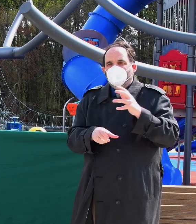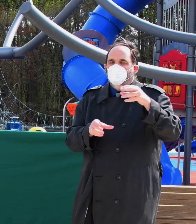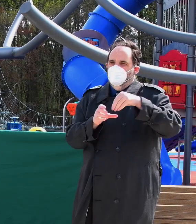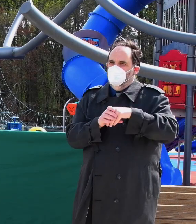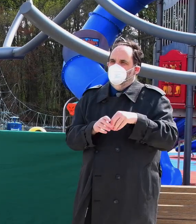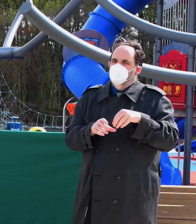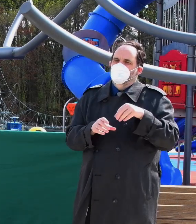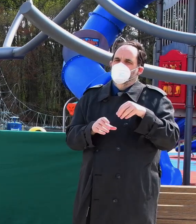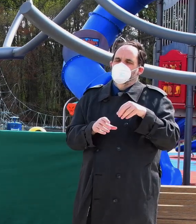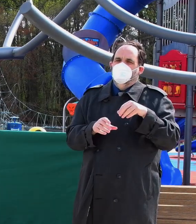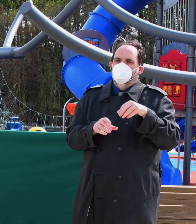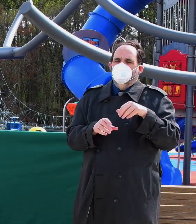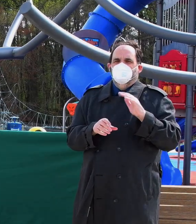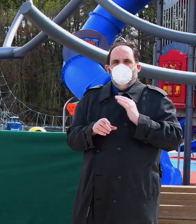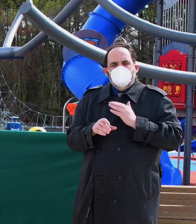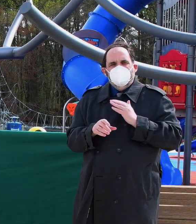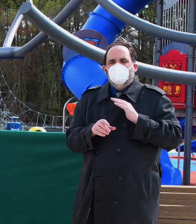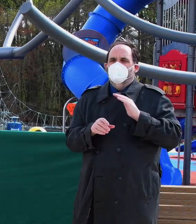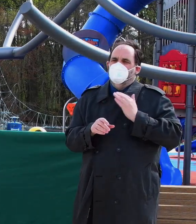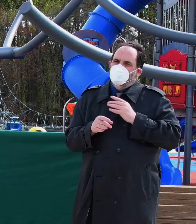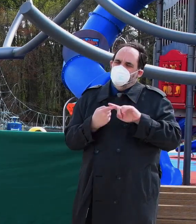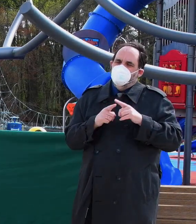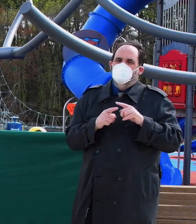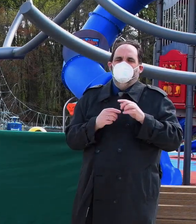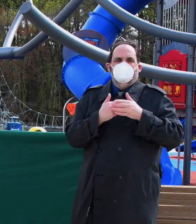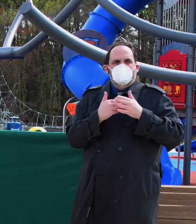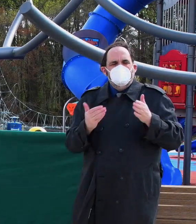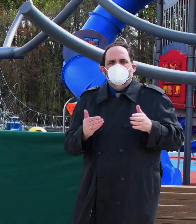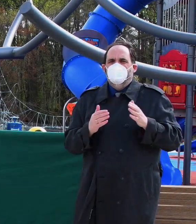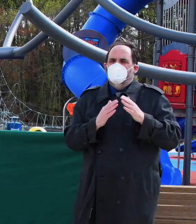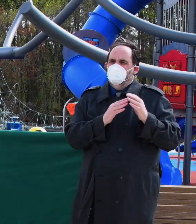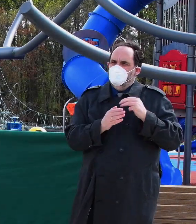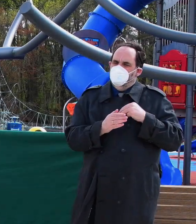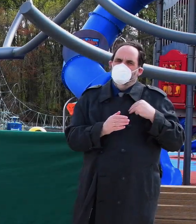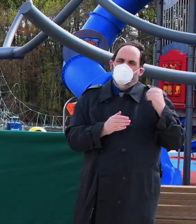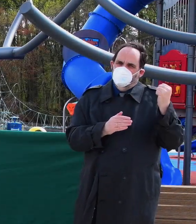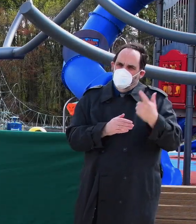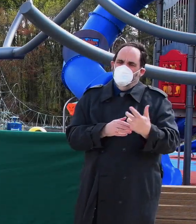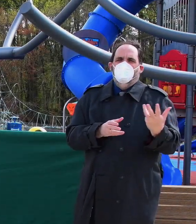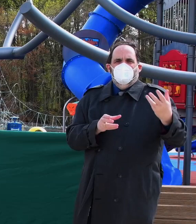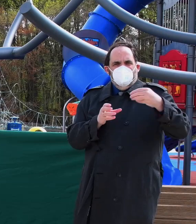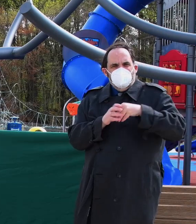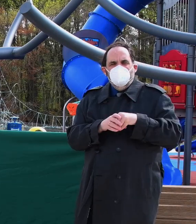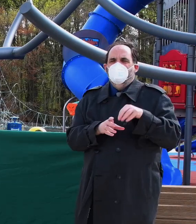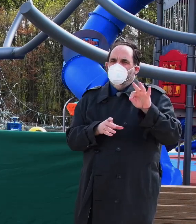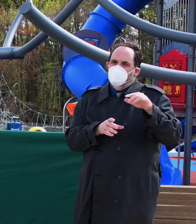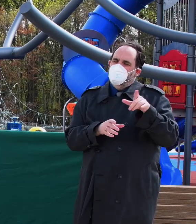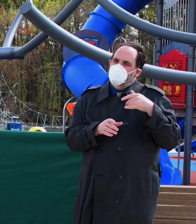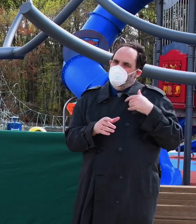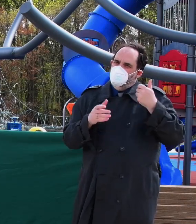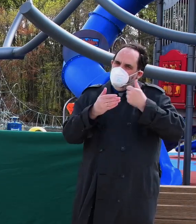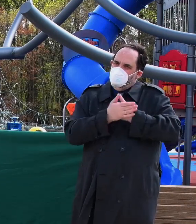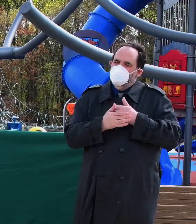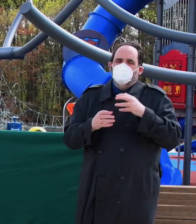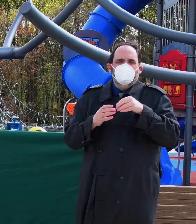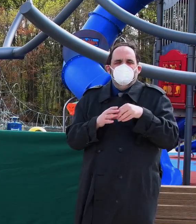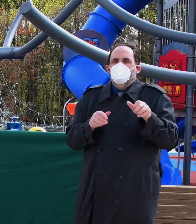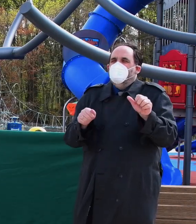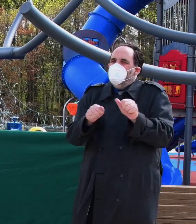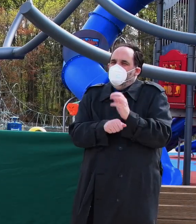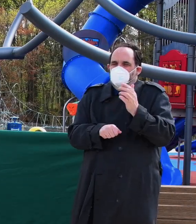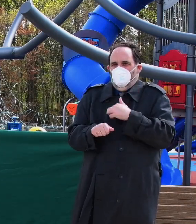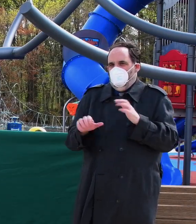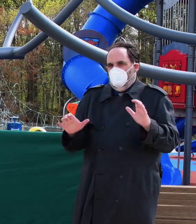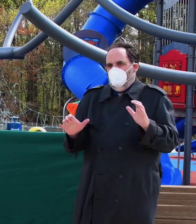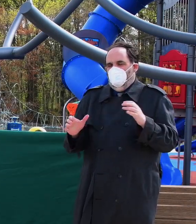for our friends, neighbors, and other community members who have autism in everything that we do. And so